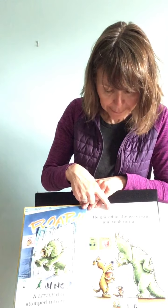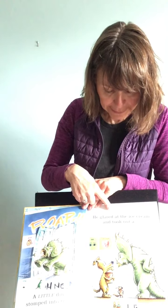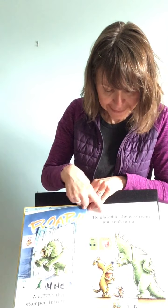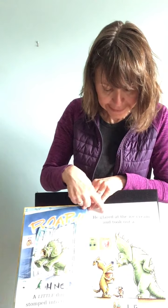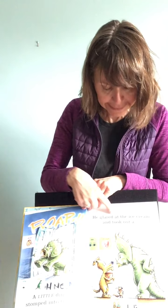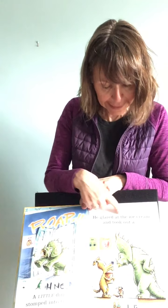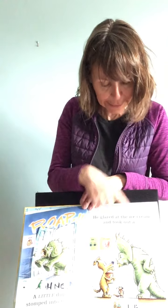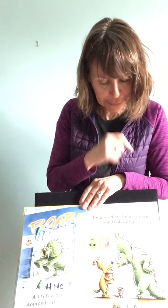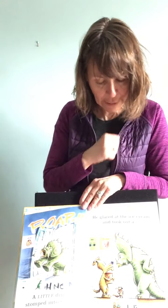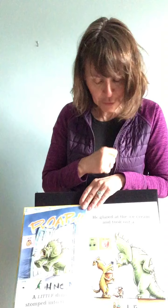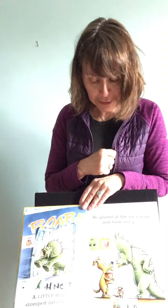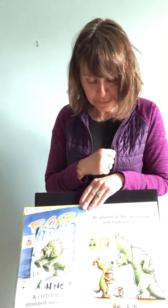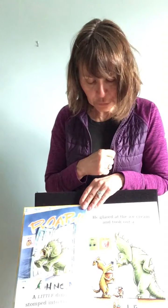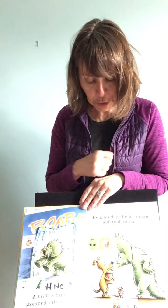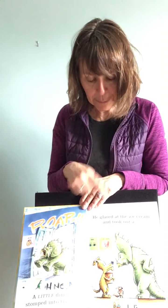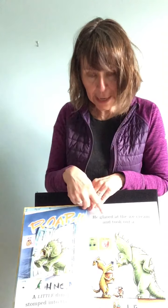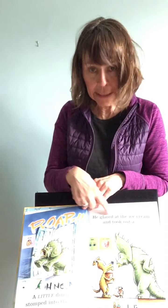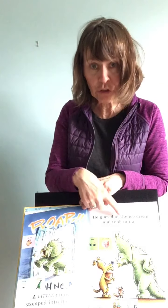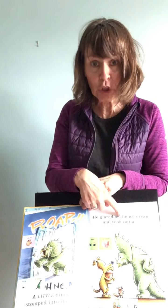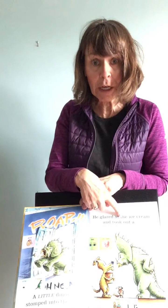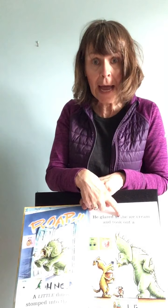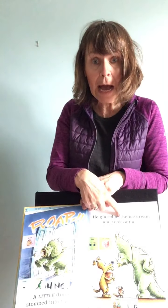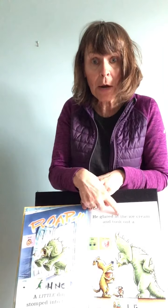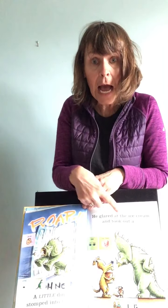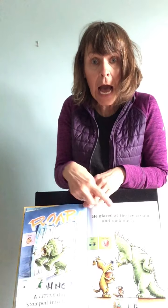He glared at the ice cream and he took out a...